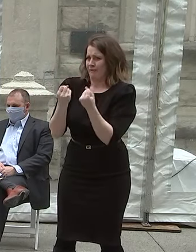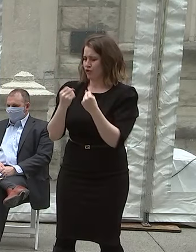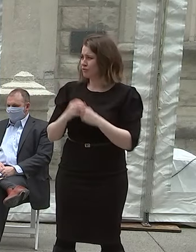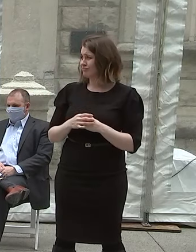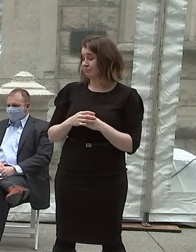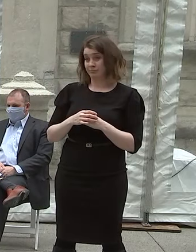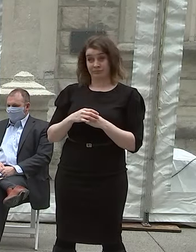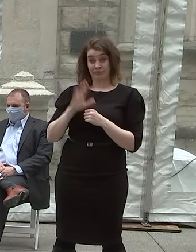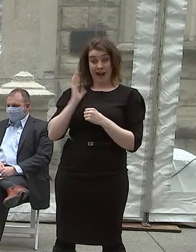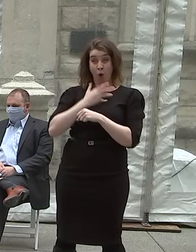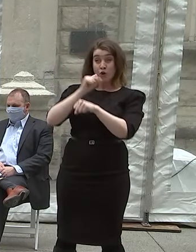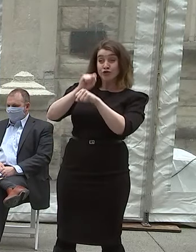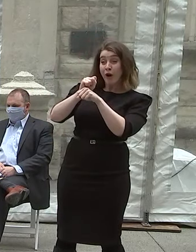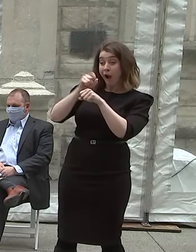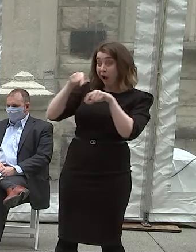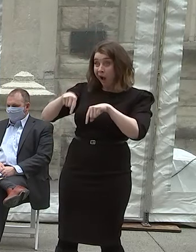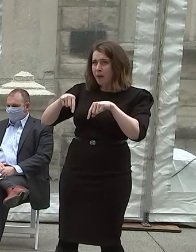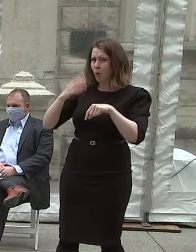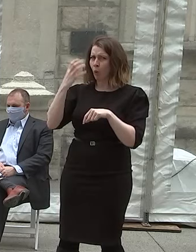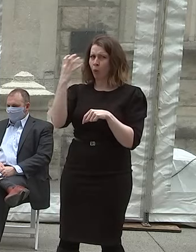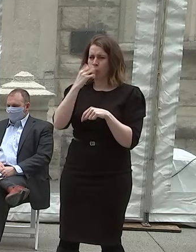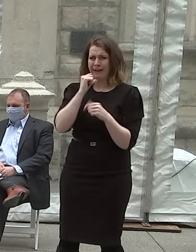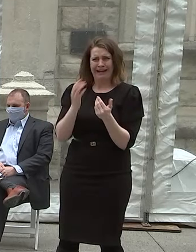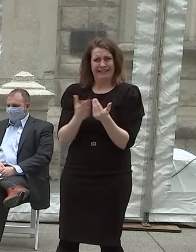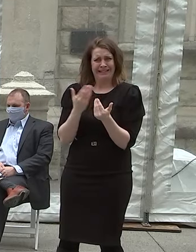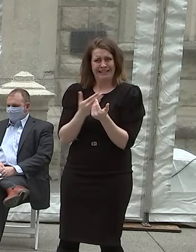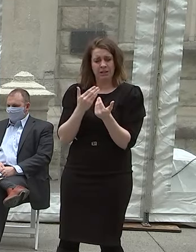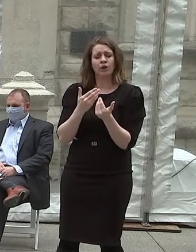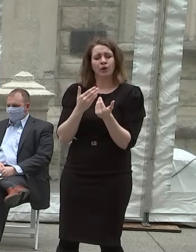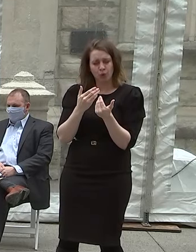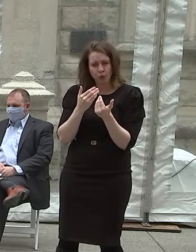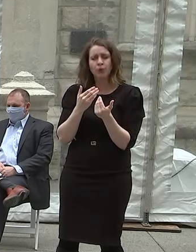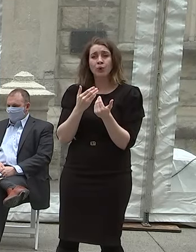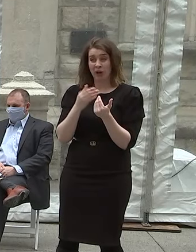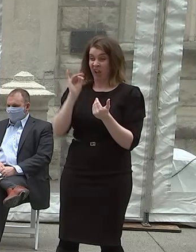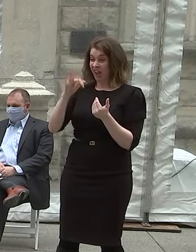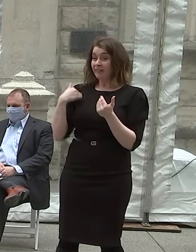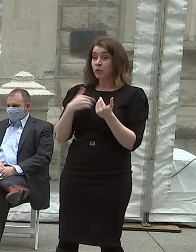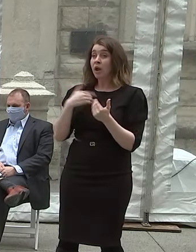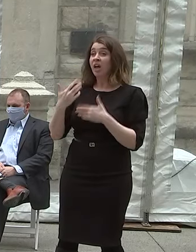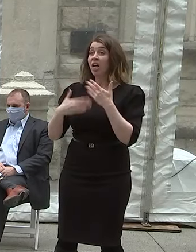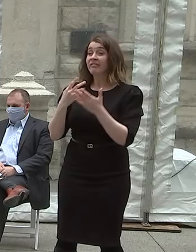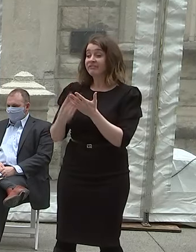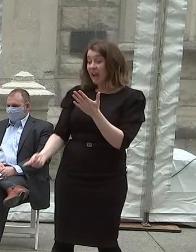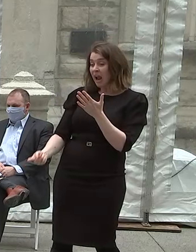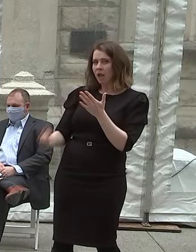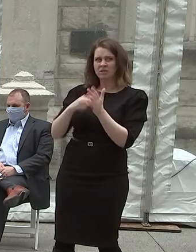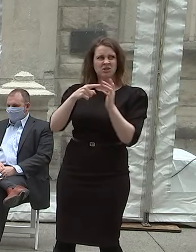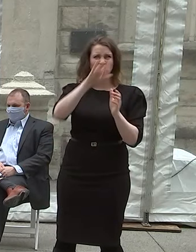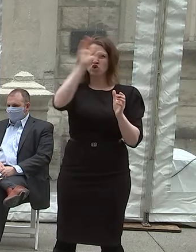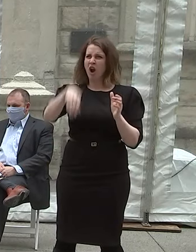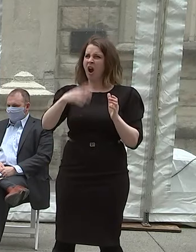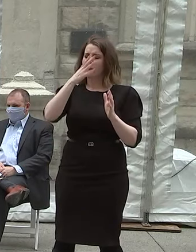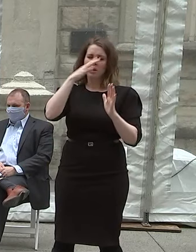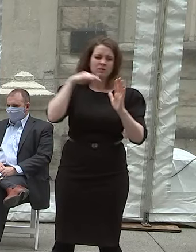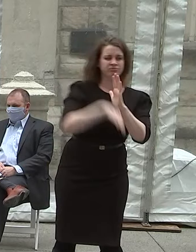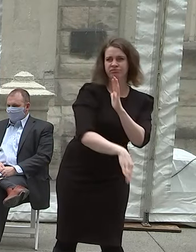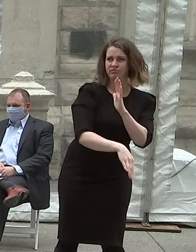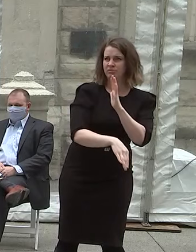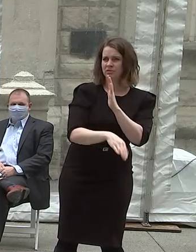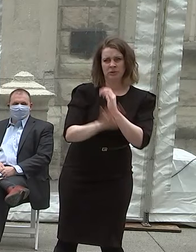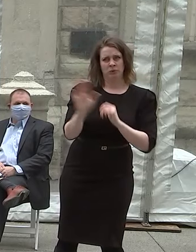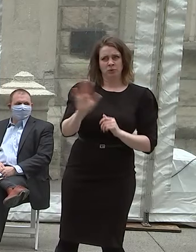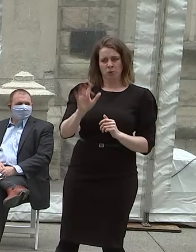huge task in front of us. The stakes could not be higher. If we fail, our city will suffer for a generation. On the other hand, if